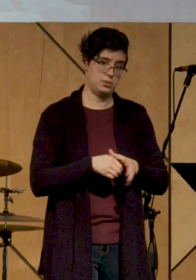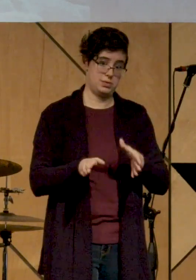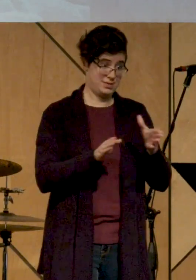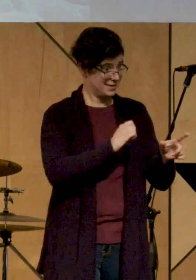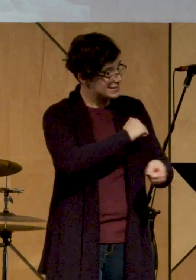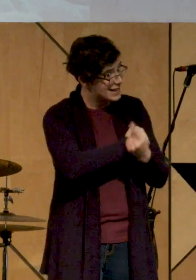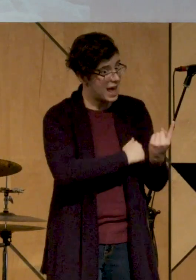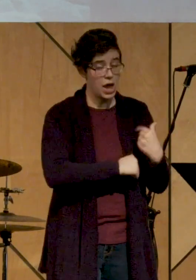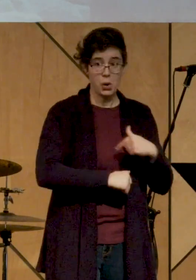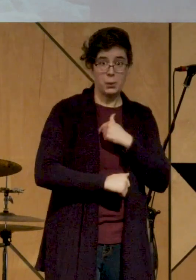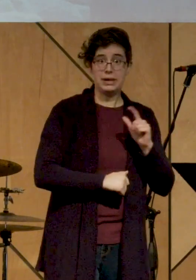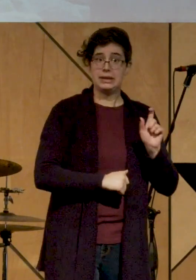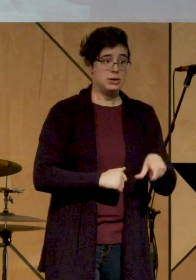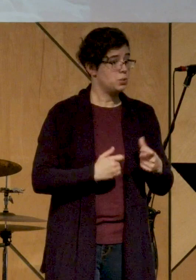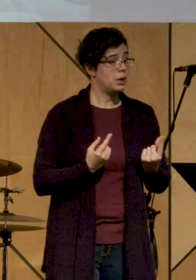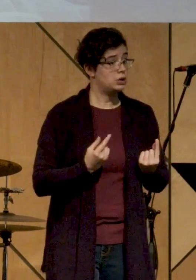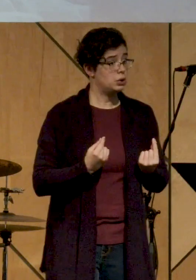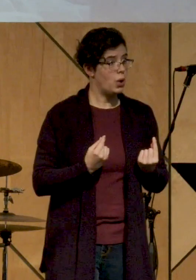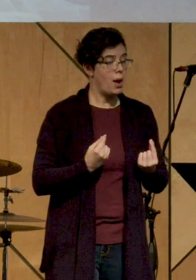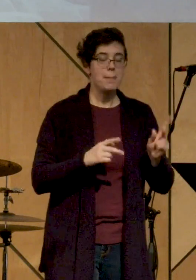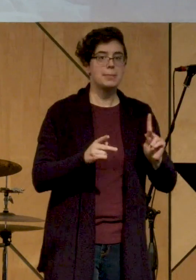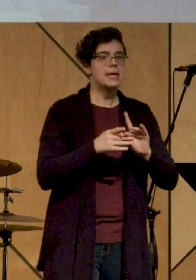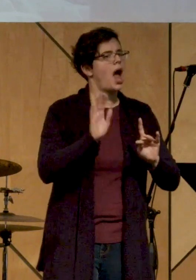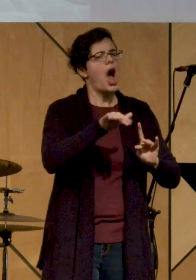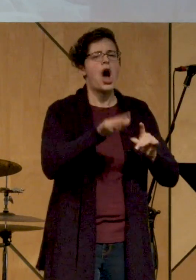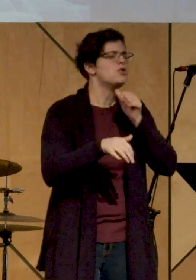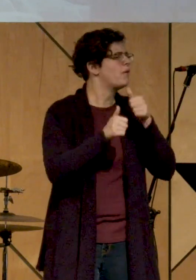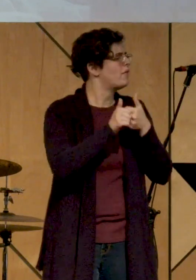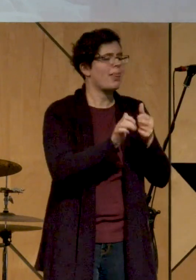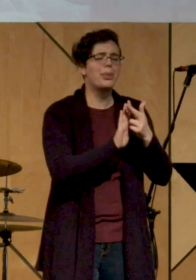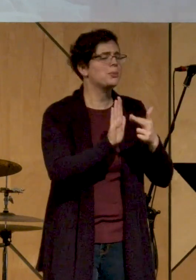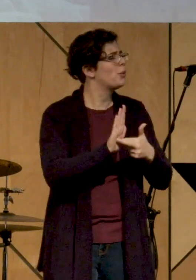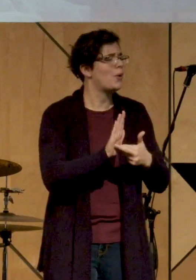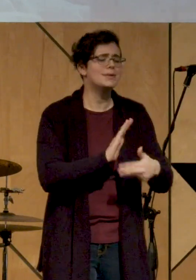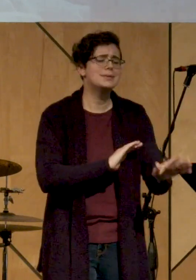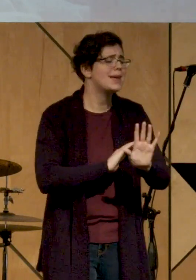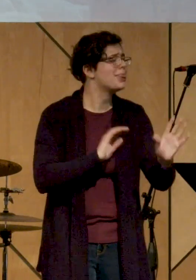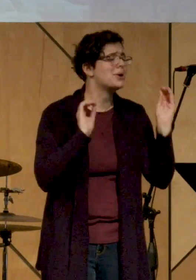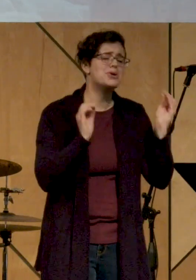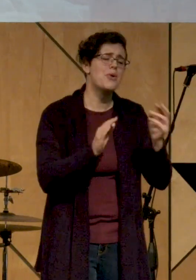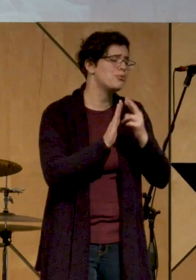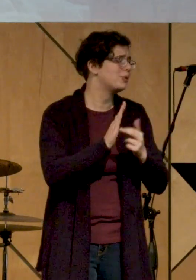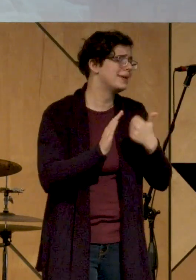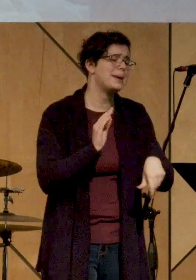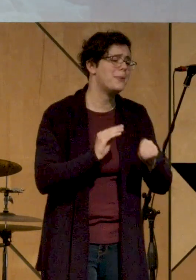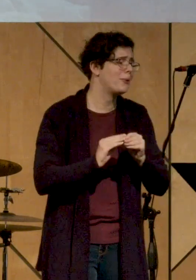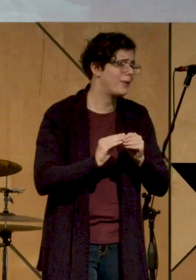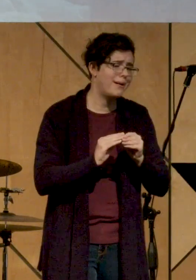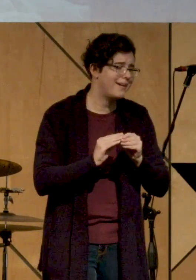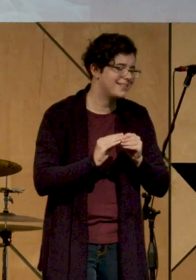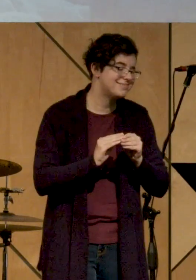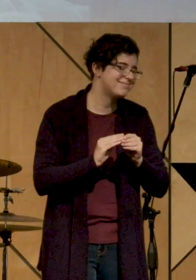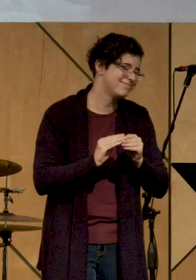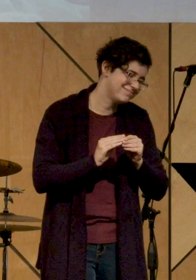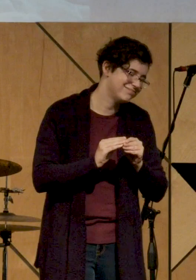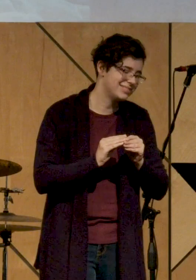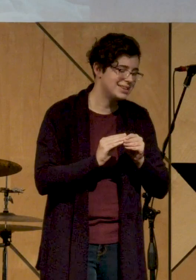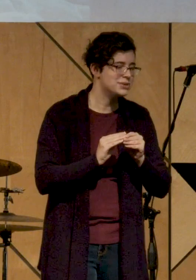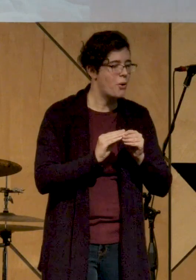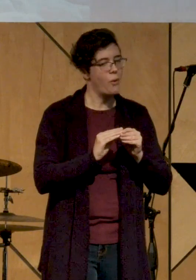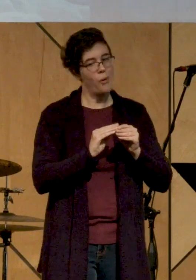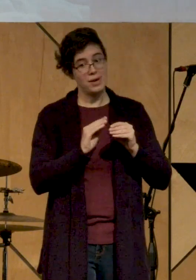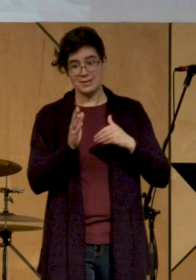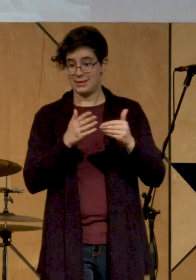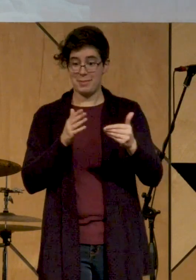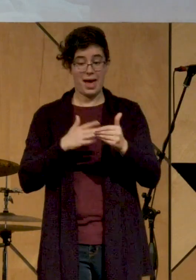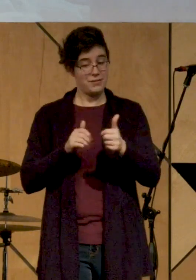says to be the best version of yourself, don't follow any rules, right? There are none of them. Whether you follow one of those philosophies